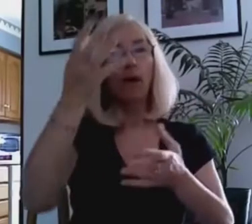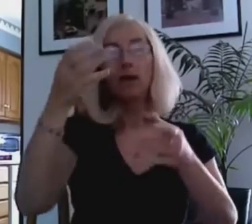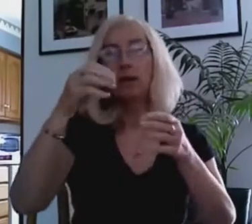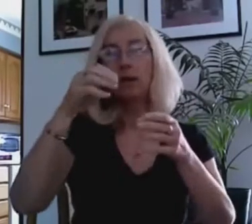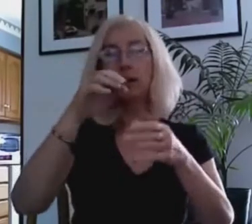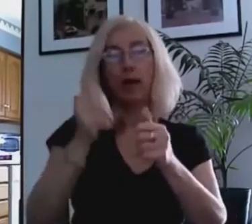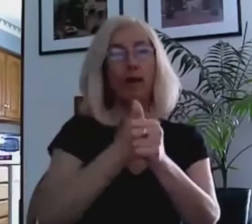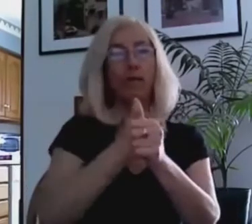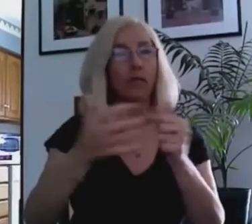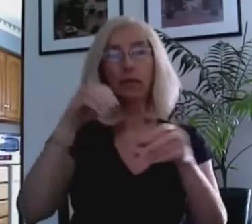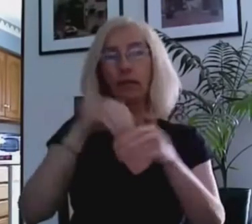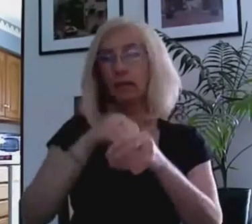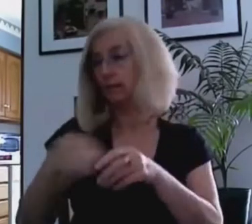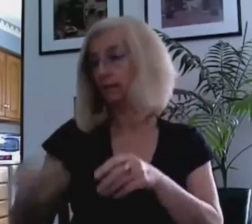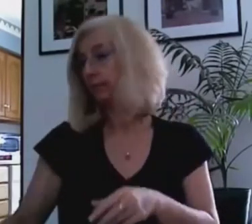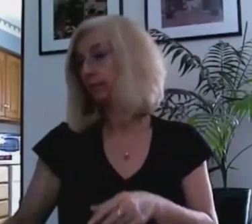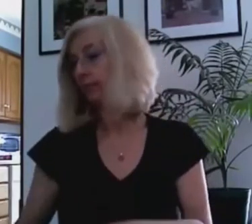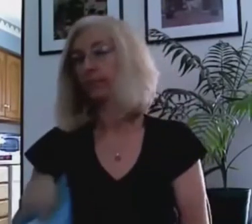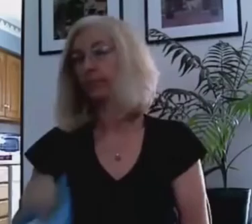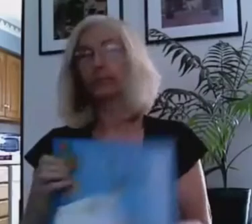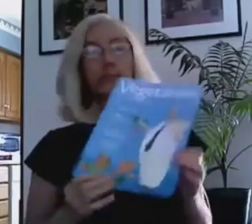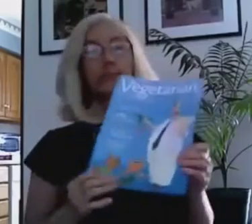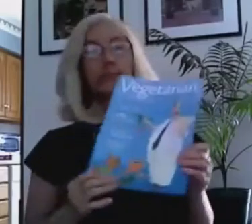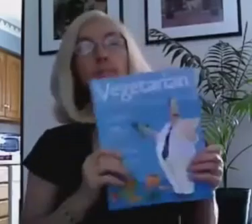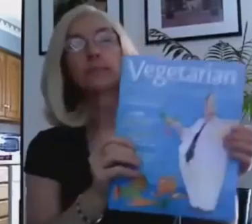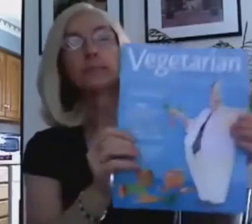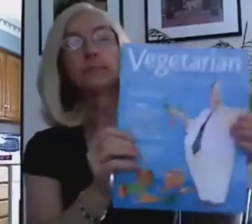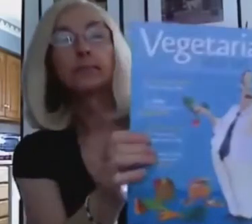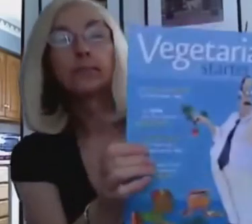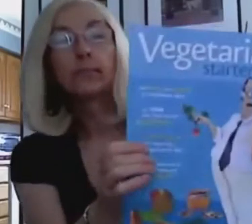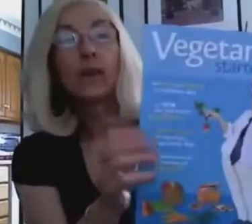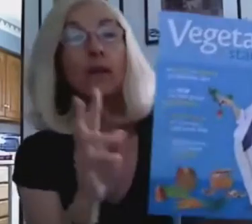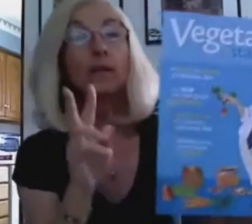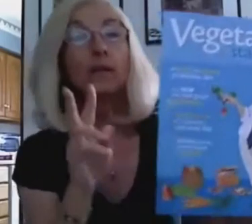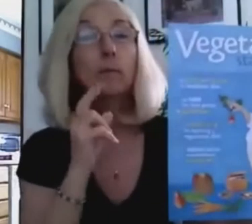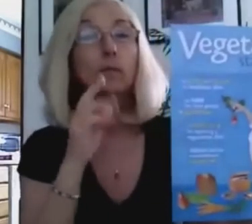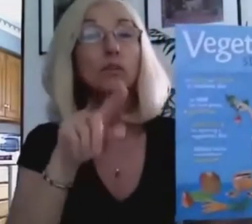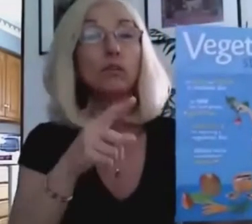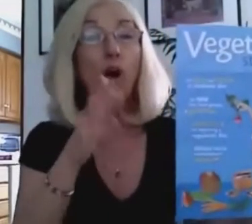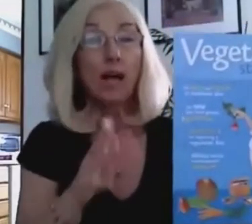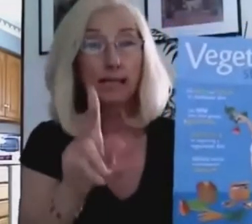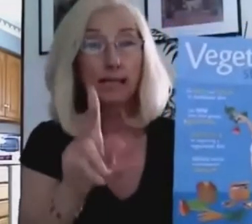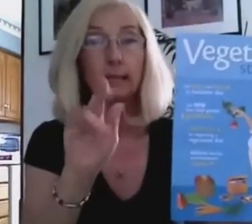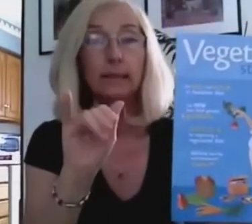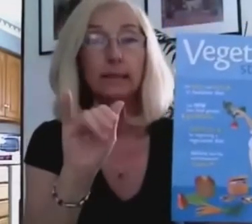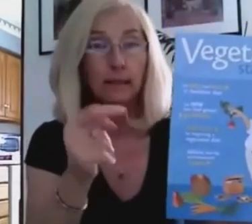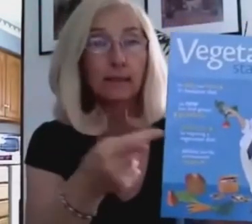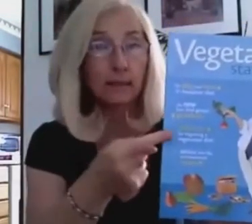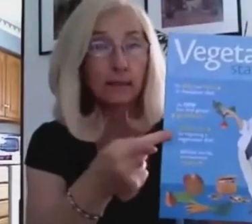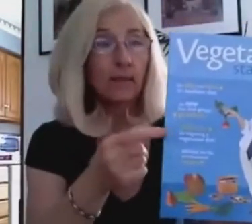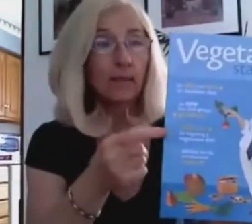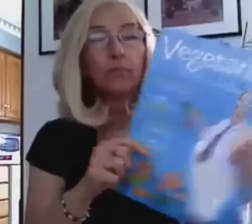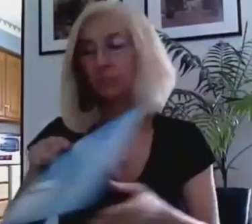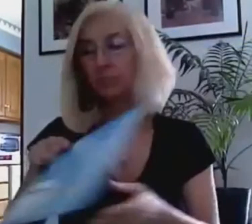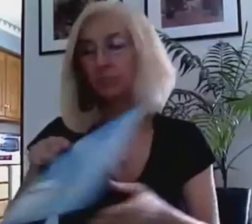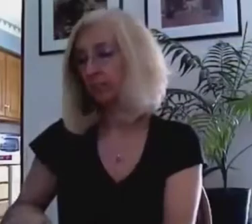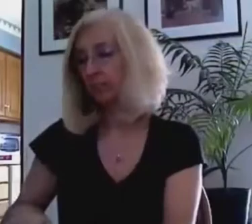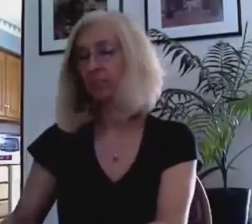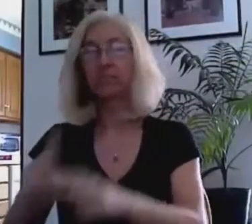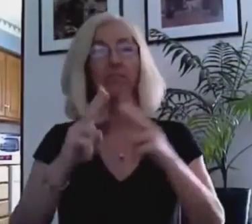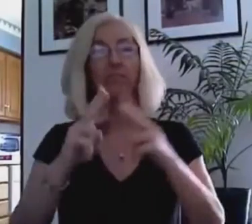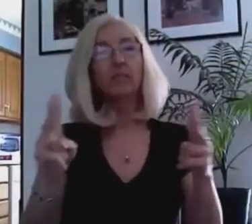about vegetarianism. There's so much skepticism on what exactly it is and what all is involved with it. So I